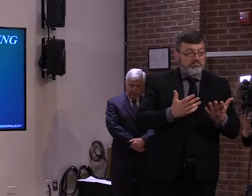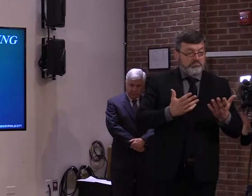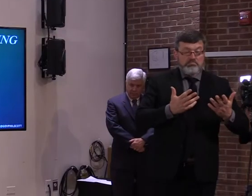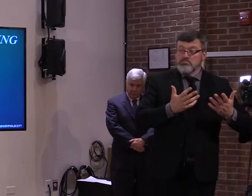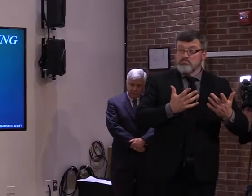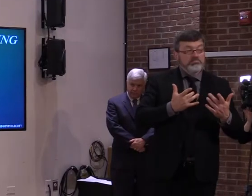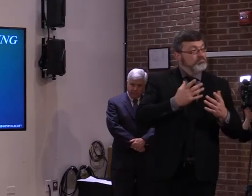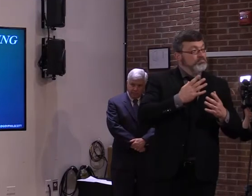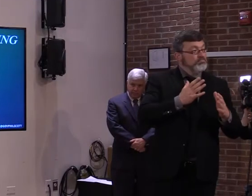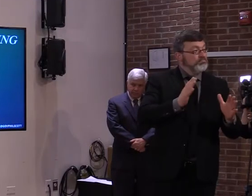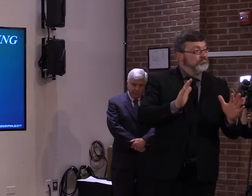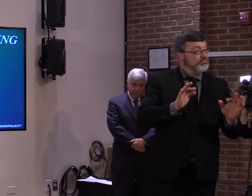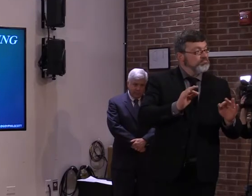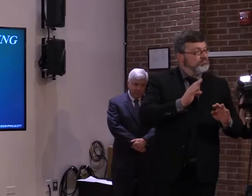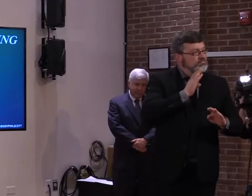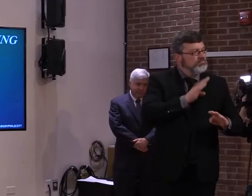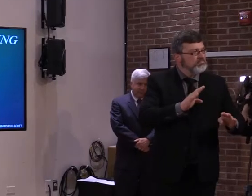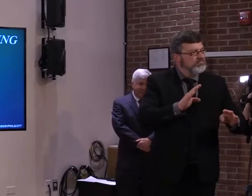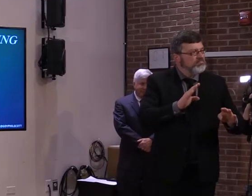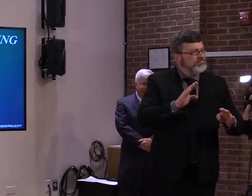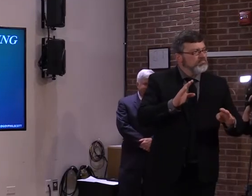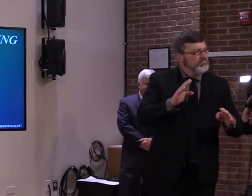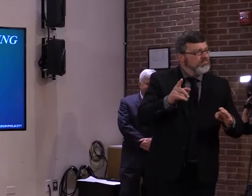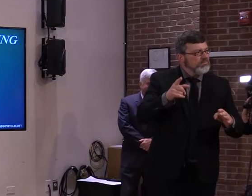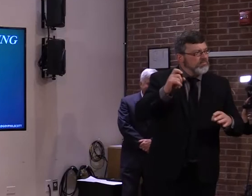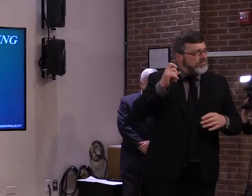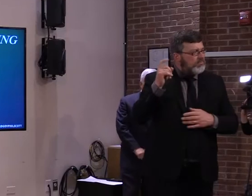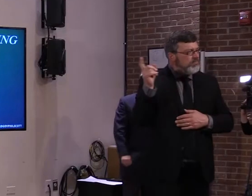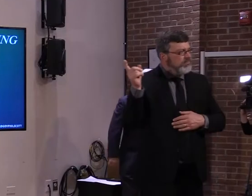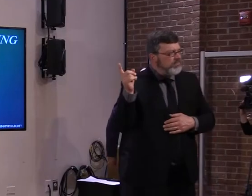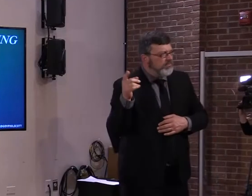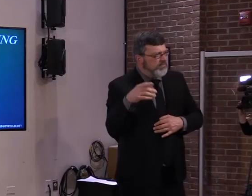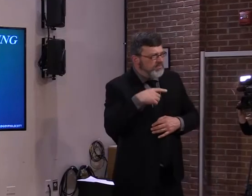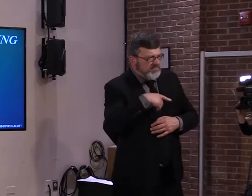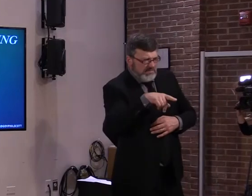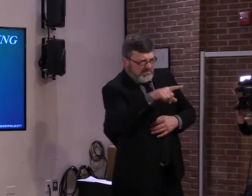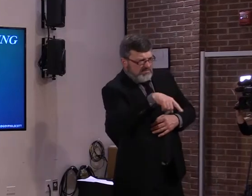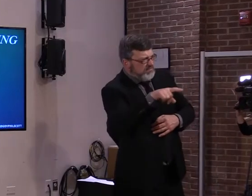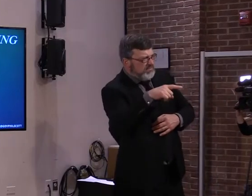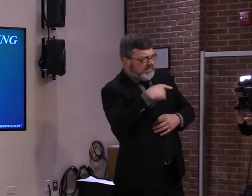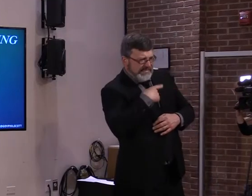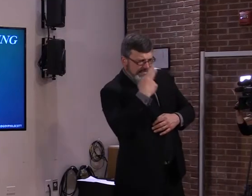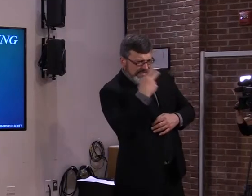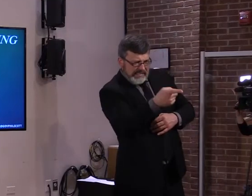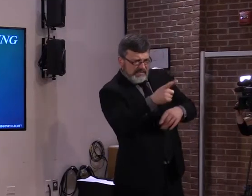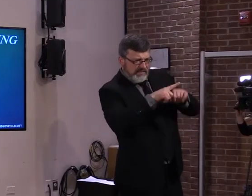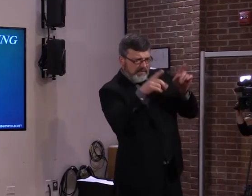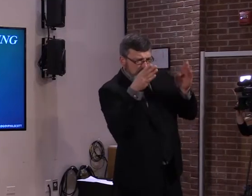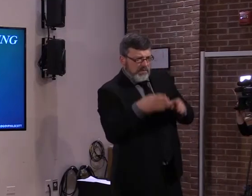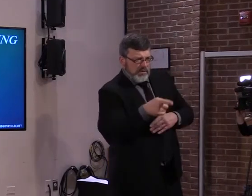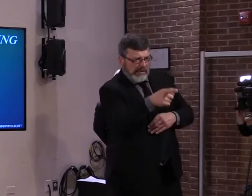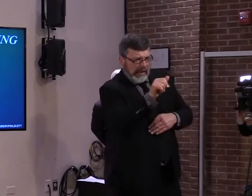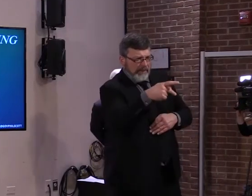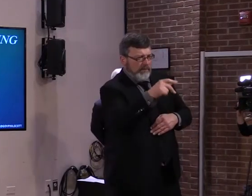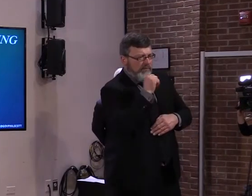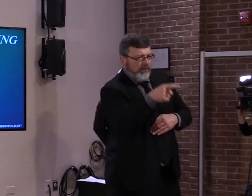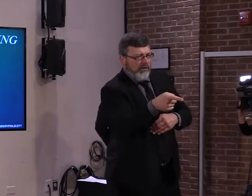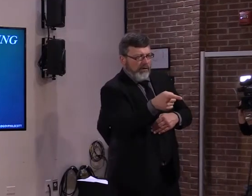I'm wondering why I have to watch Mike Donahue on TV. It's like he's in my living room at this point.